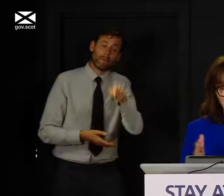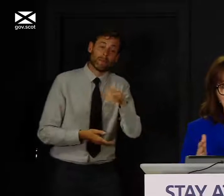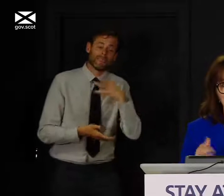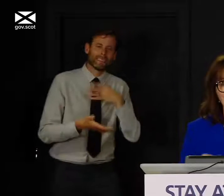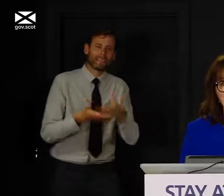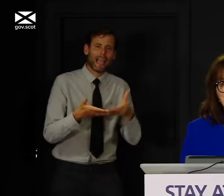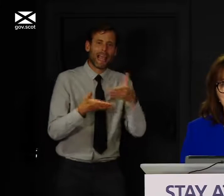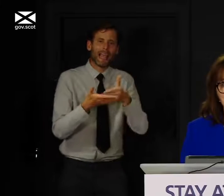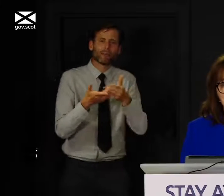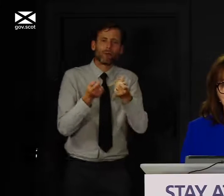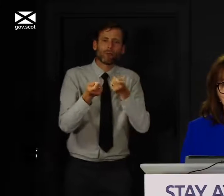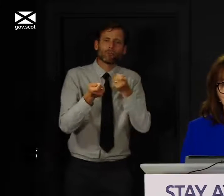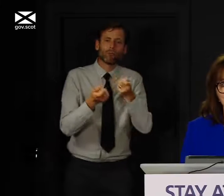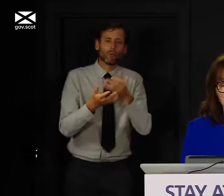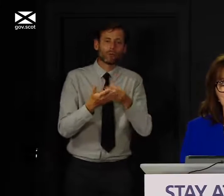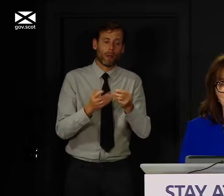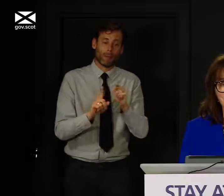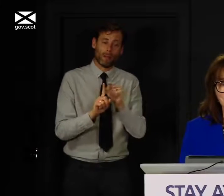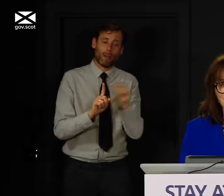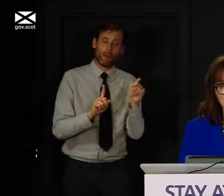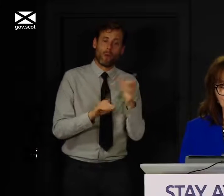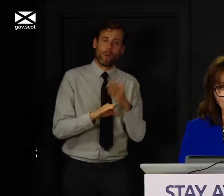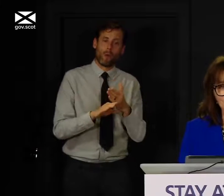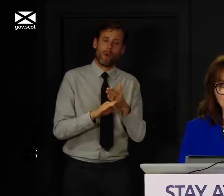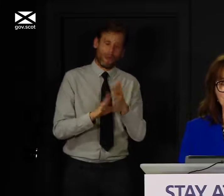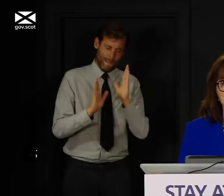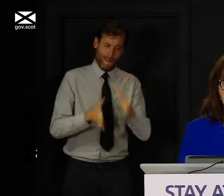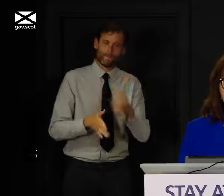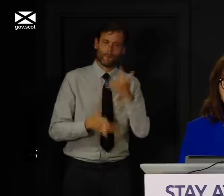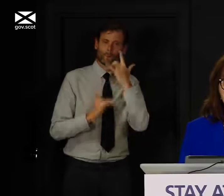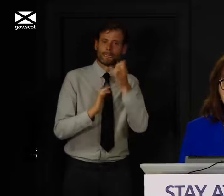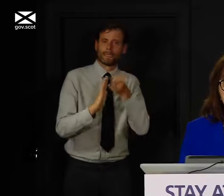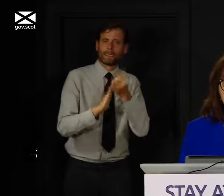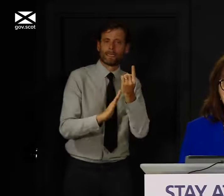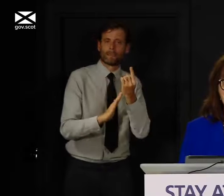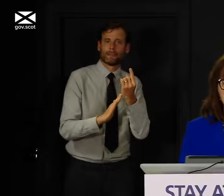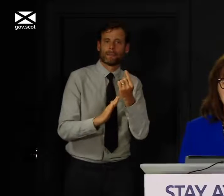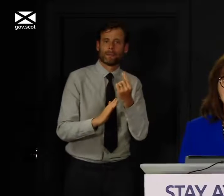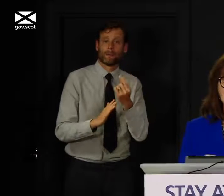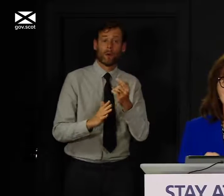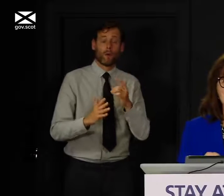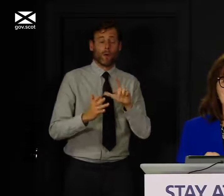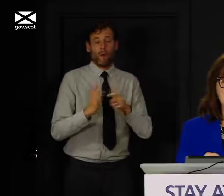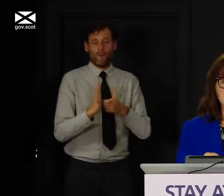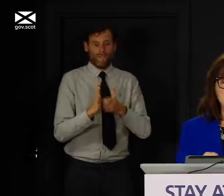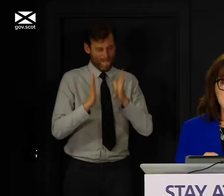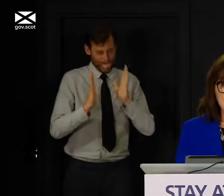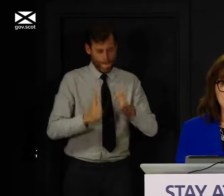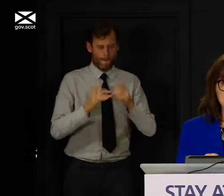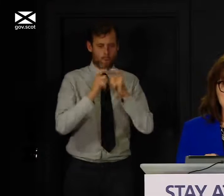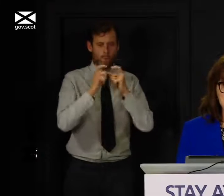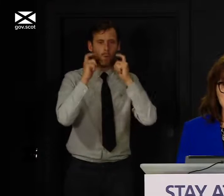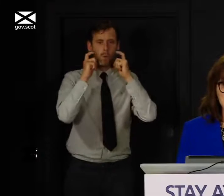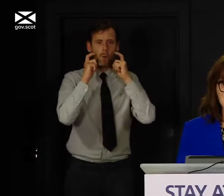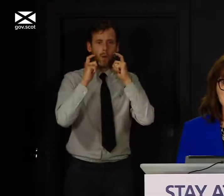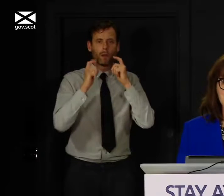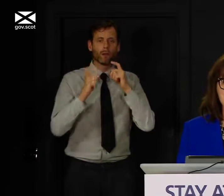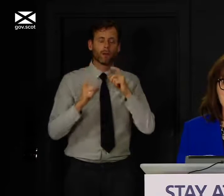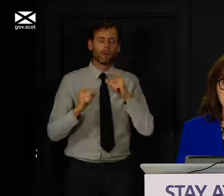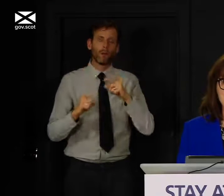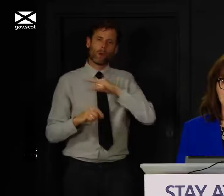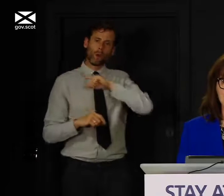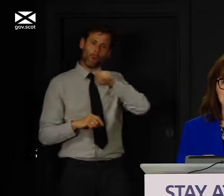well as what I said earlier about additional use of surgical masks. We will take those